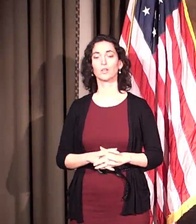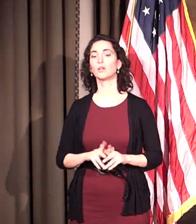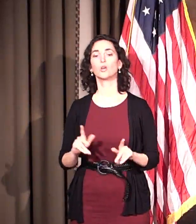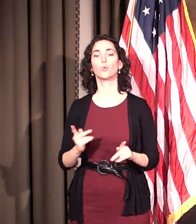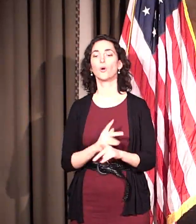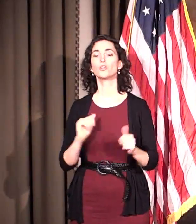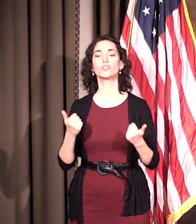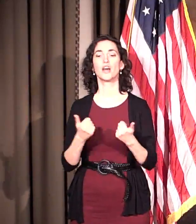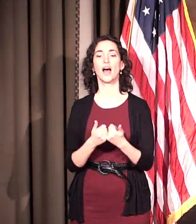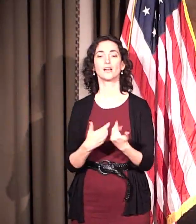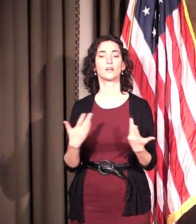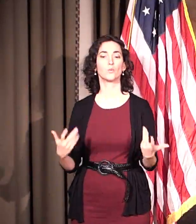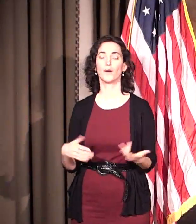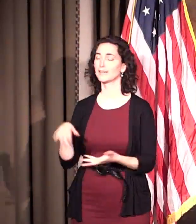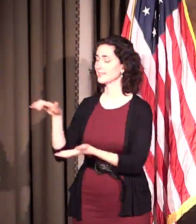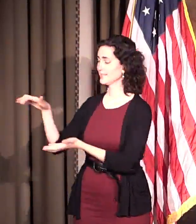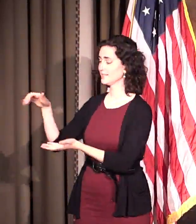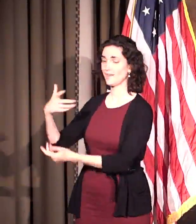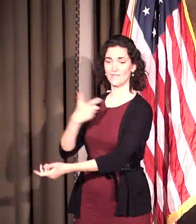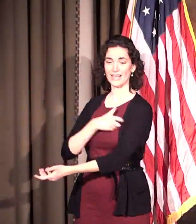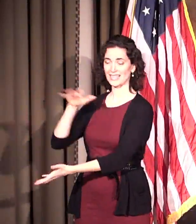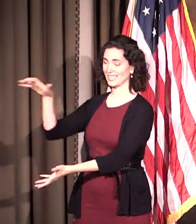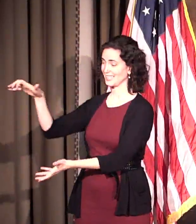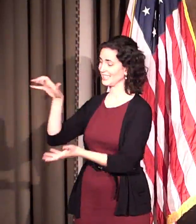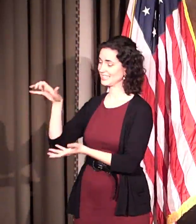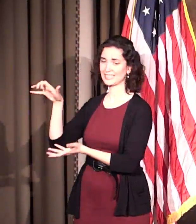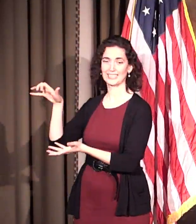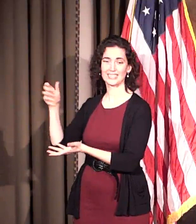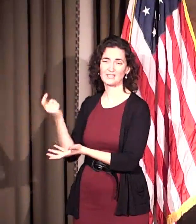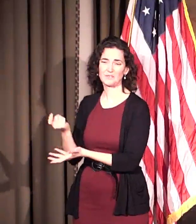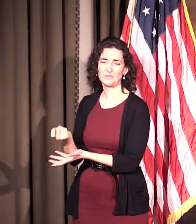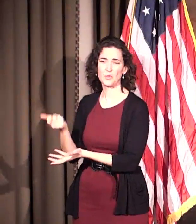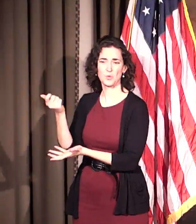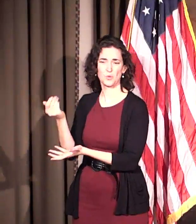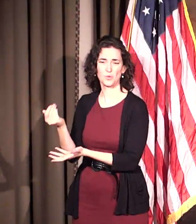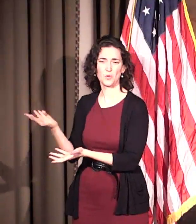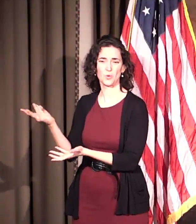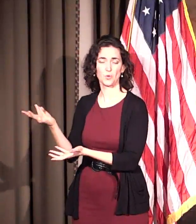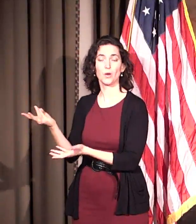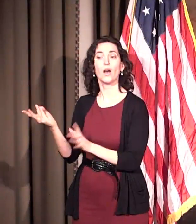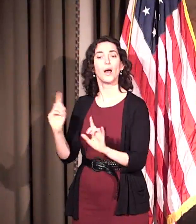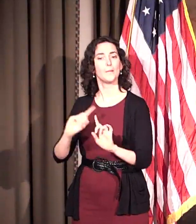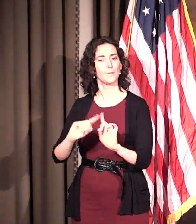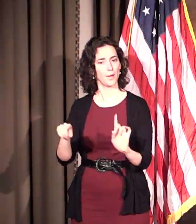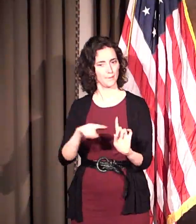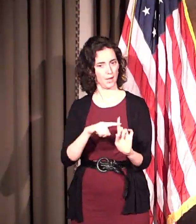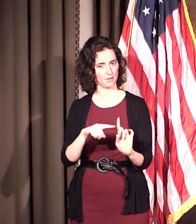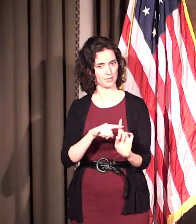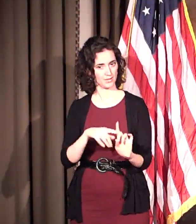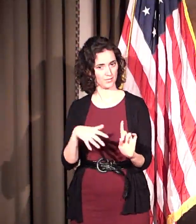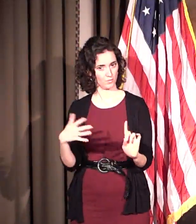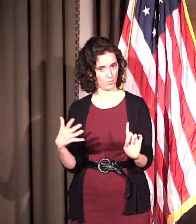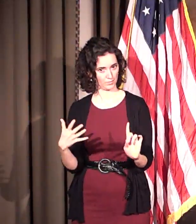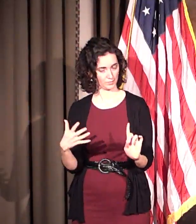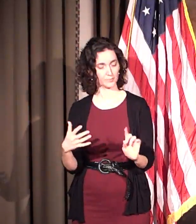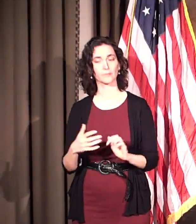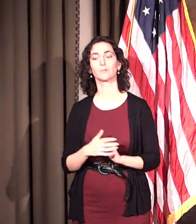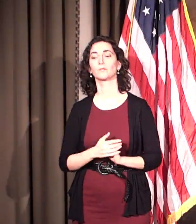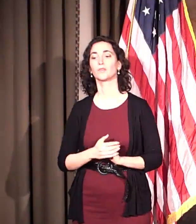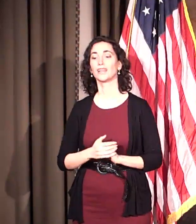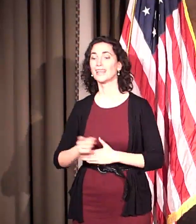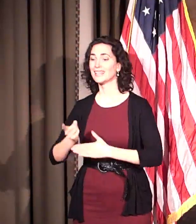continues to be the amount of vaccine that's made available to us. But the good news is there's a 16%